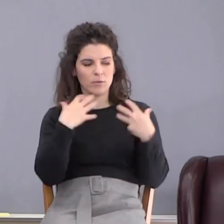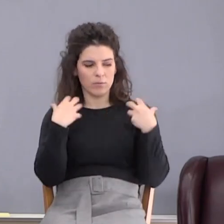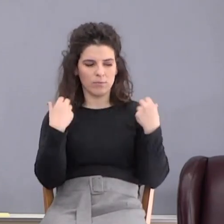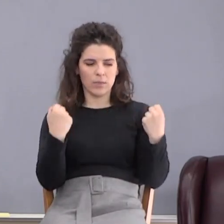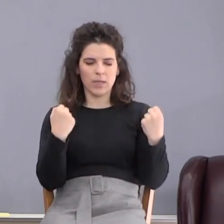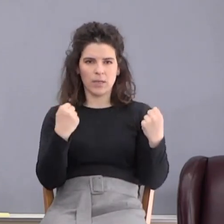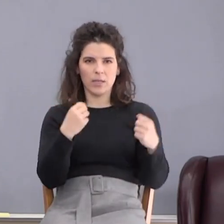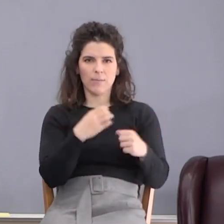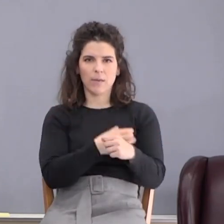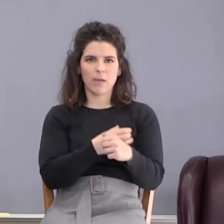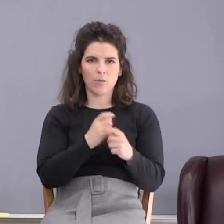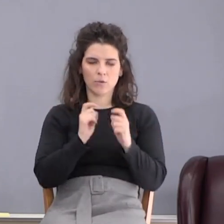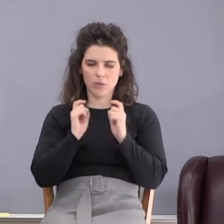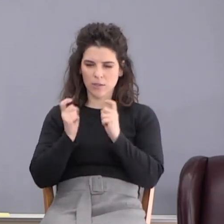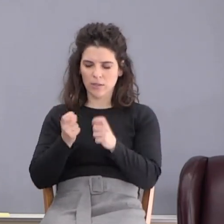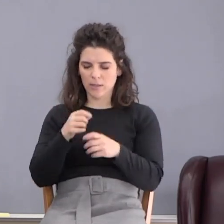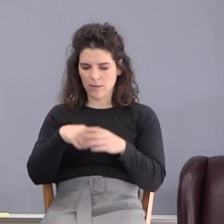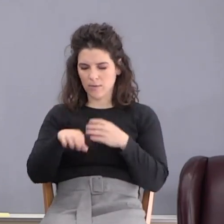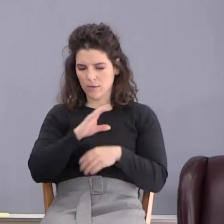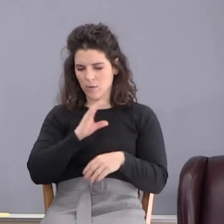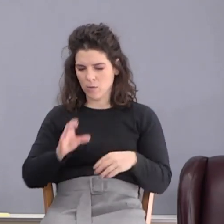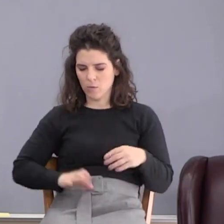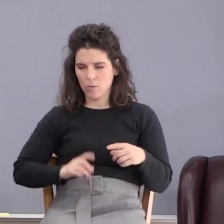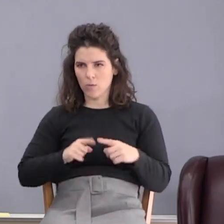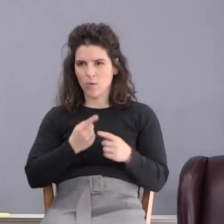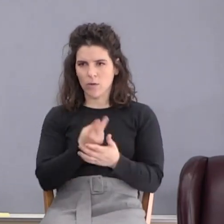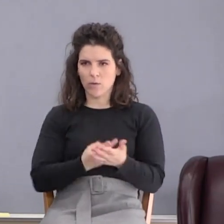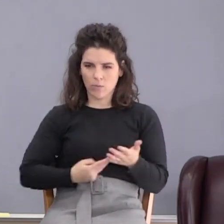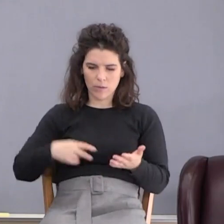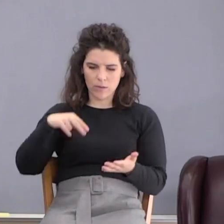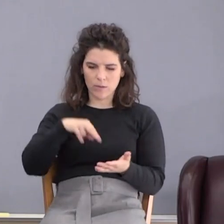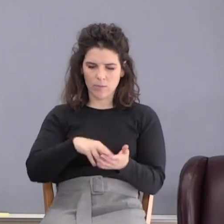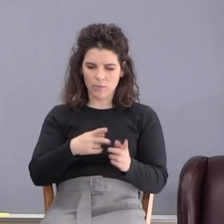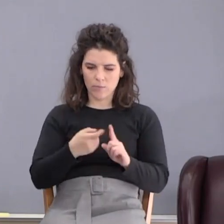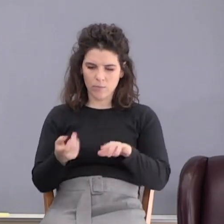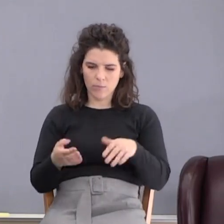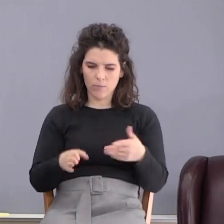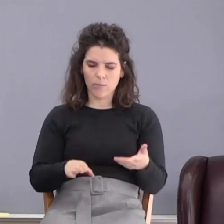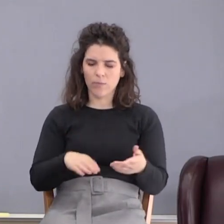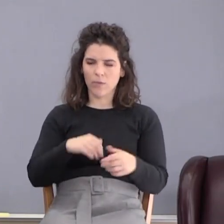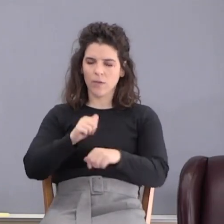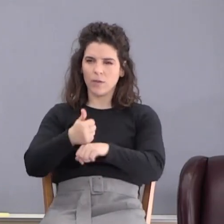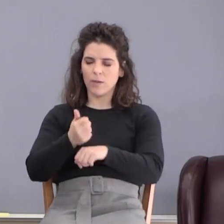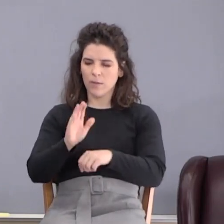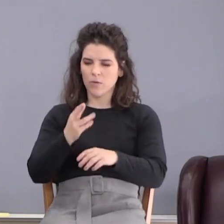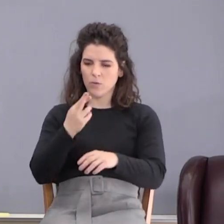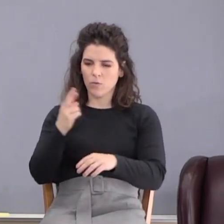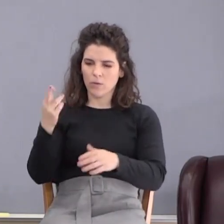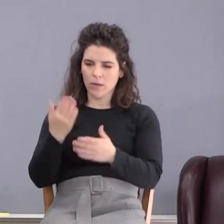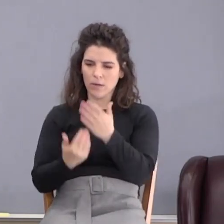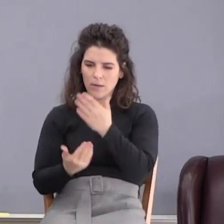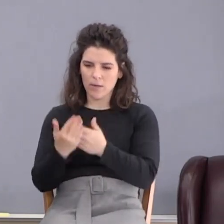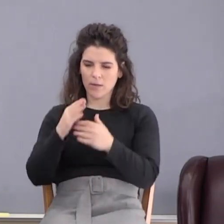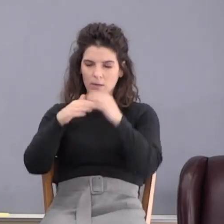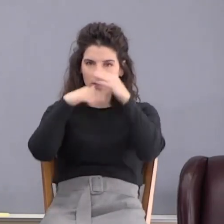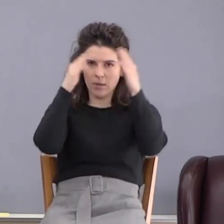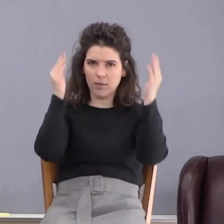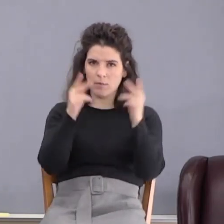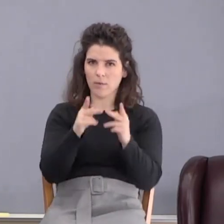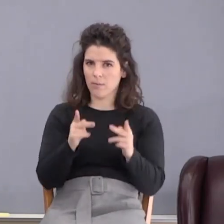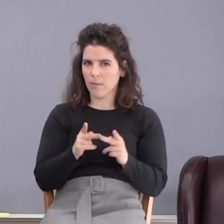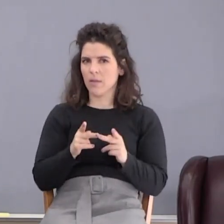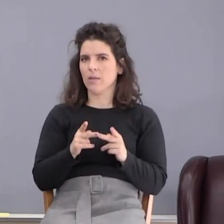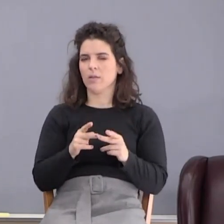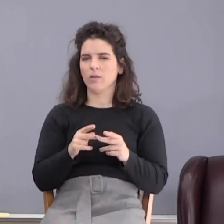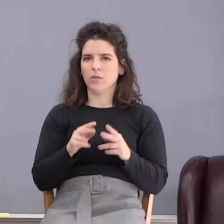he wrought in Christ when he raised him from the dead and set him at his own right hand in the heavenly places. There's